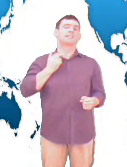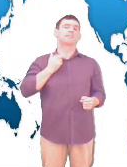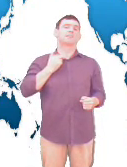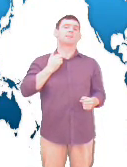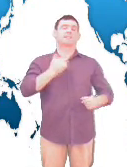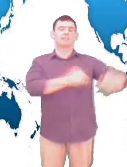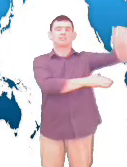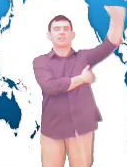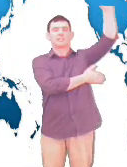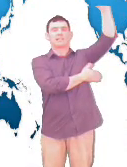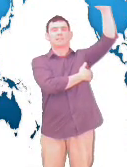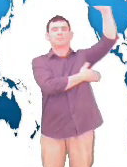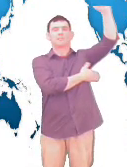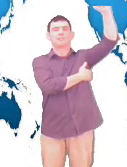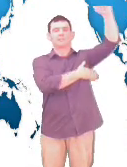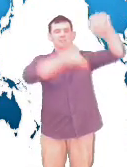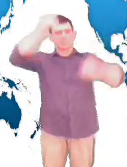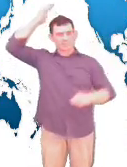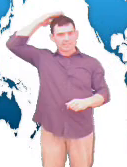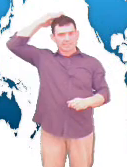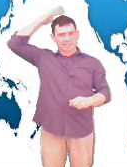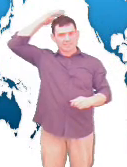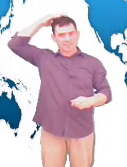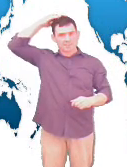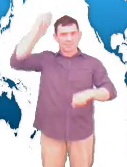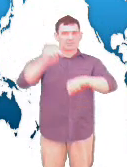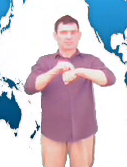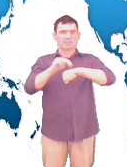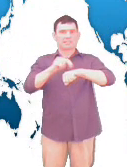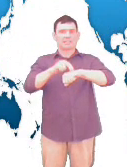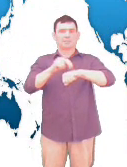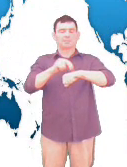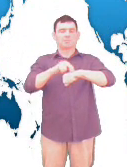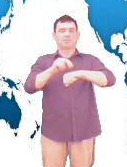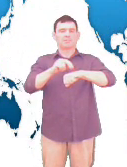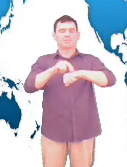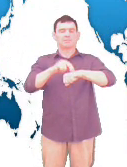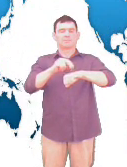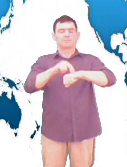that's self-sabotage. That limiting belief, that's self-sabotage. That limiting belief.